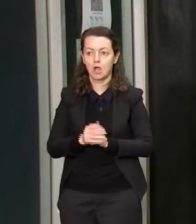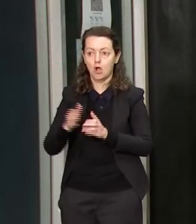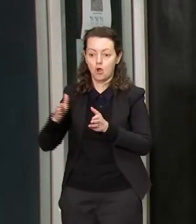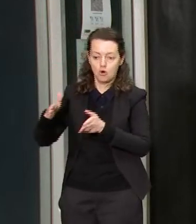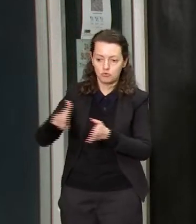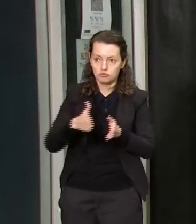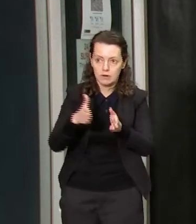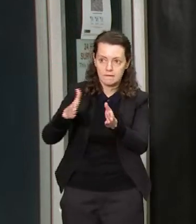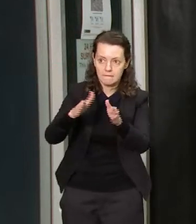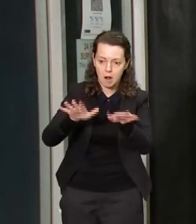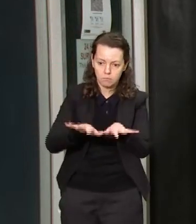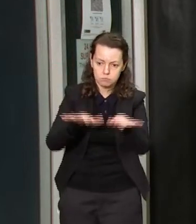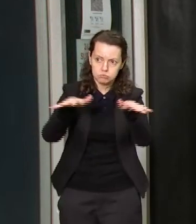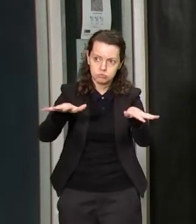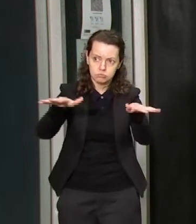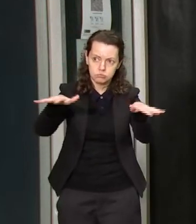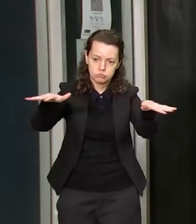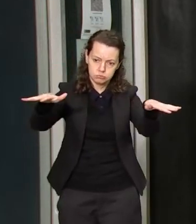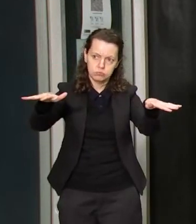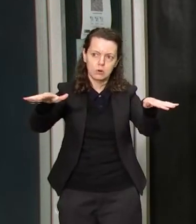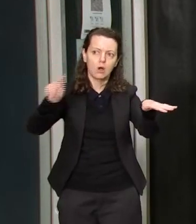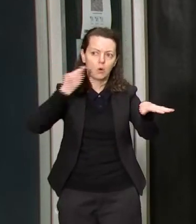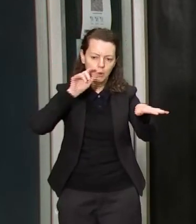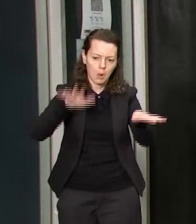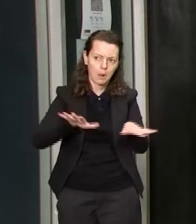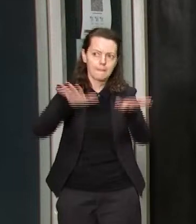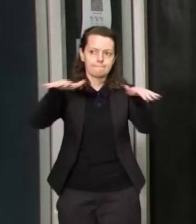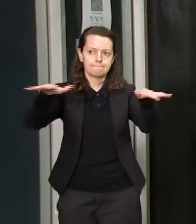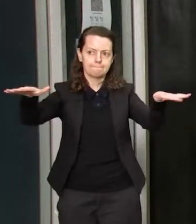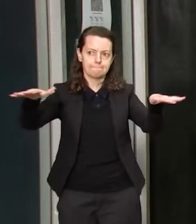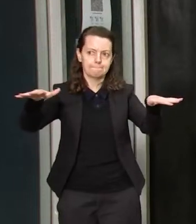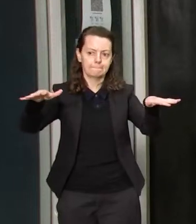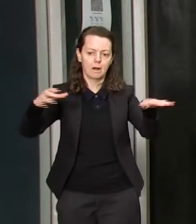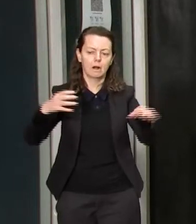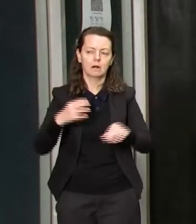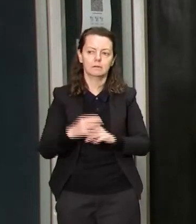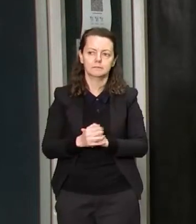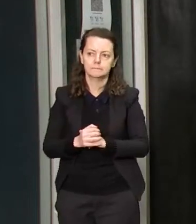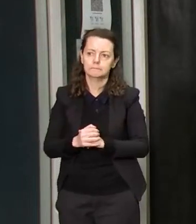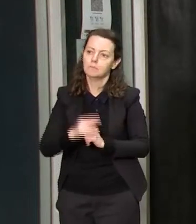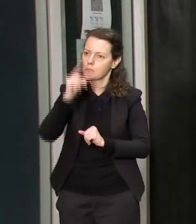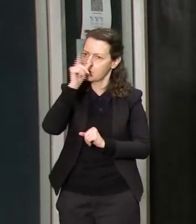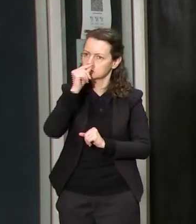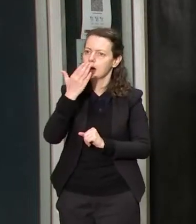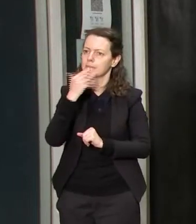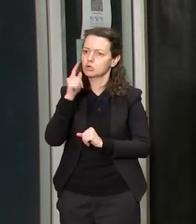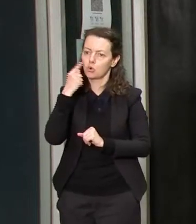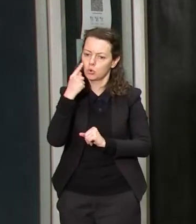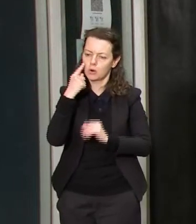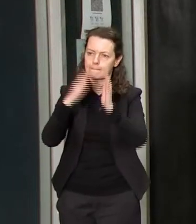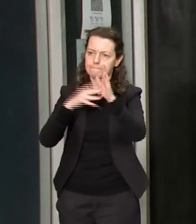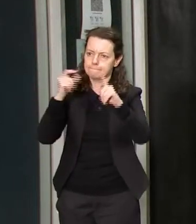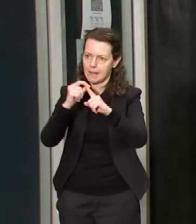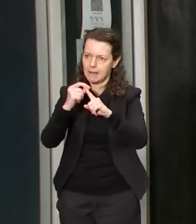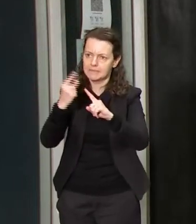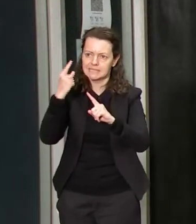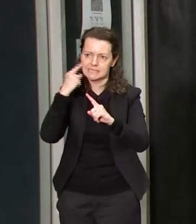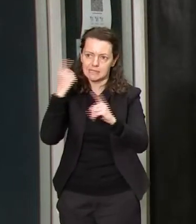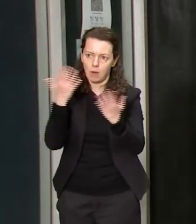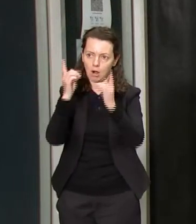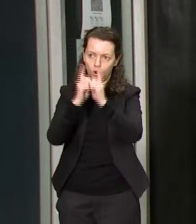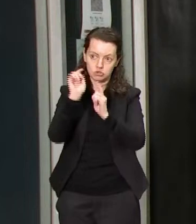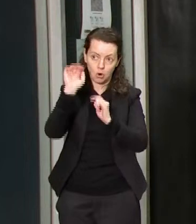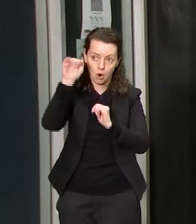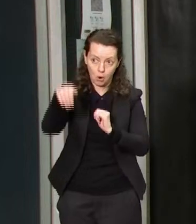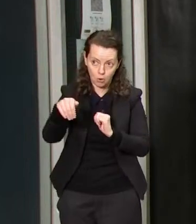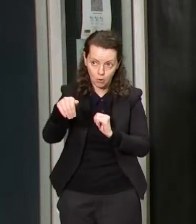warnings will be staying at some of those levels perhaps for a little bit longer than they might otherwise have been. So again, we can't